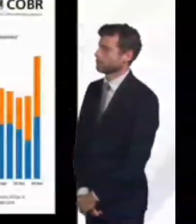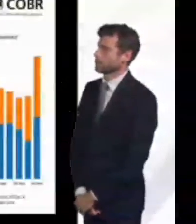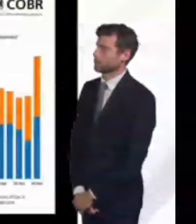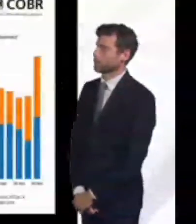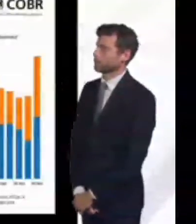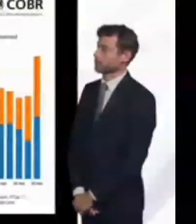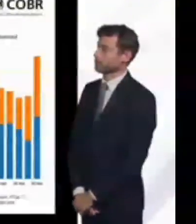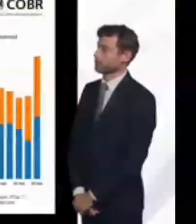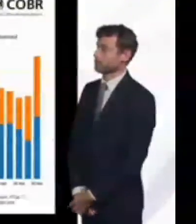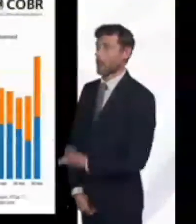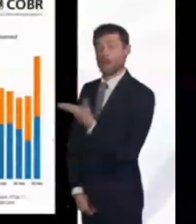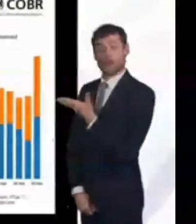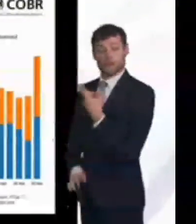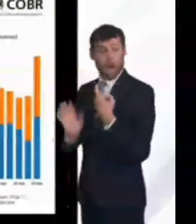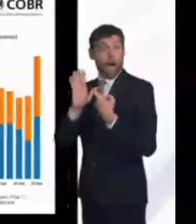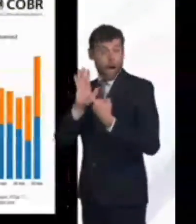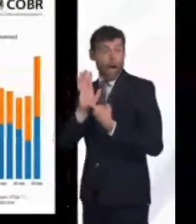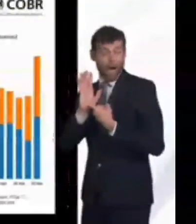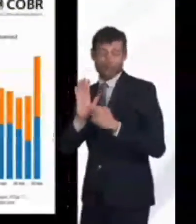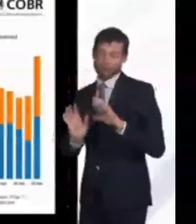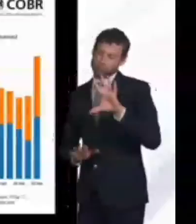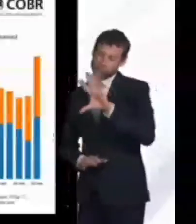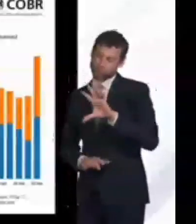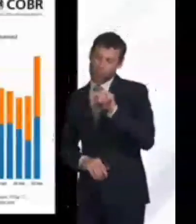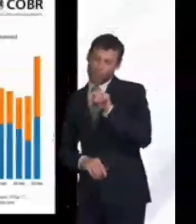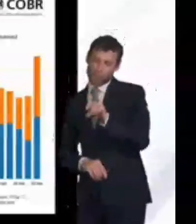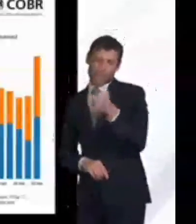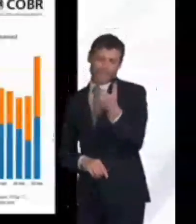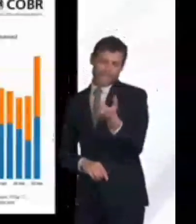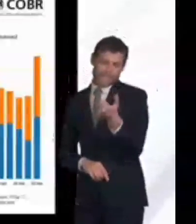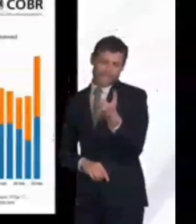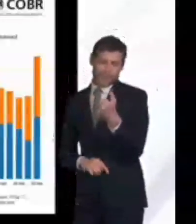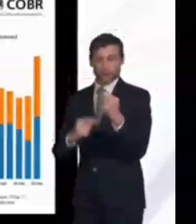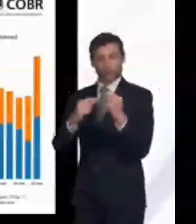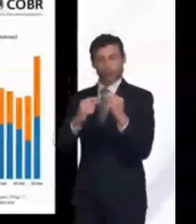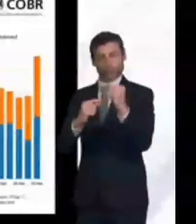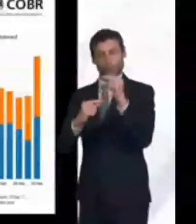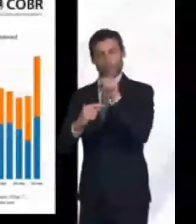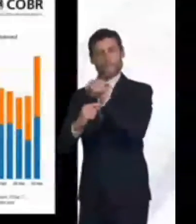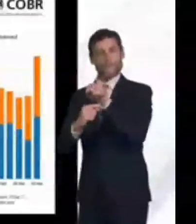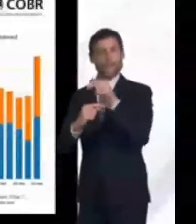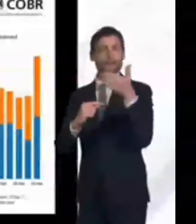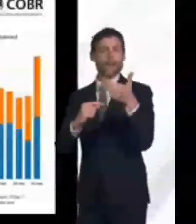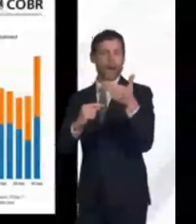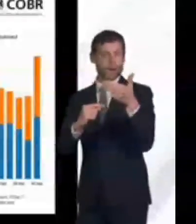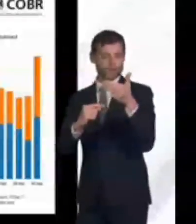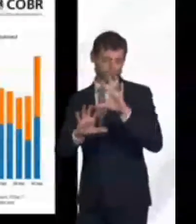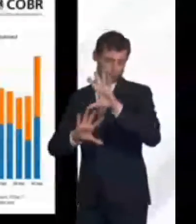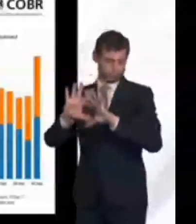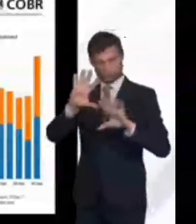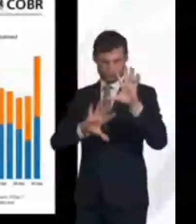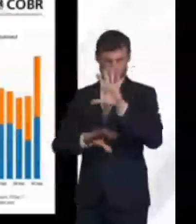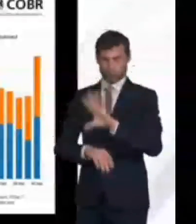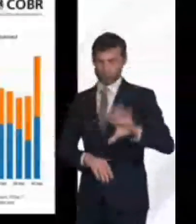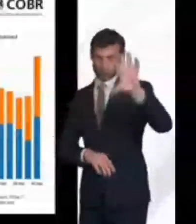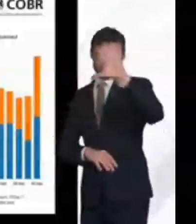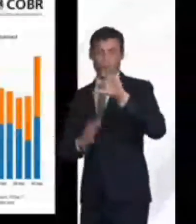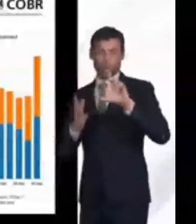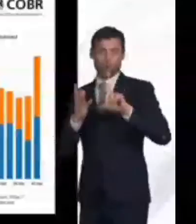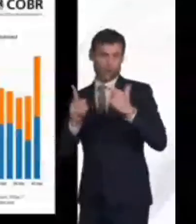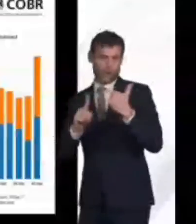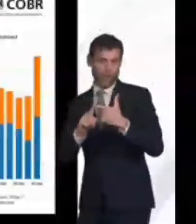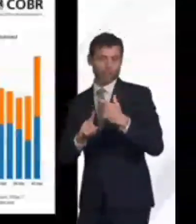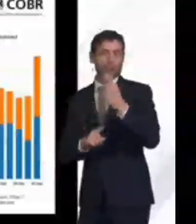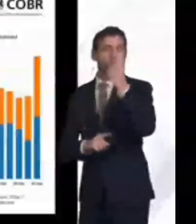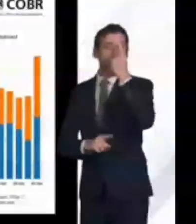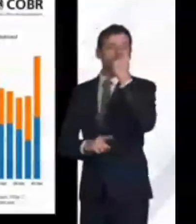R is below 1. We think it's between 0.6 and 0.9 across the nation. Maybe a little lower in